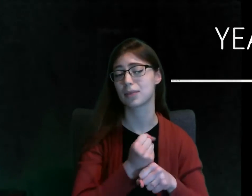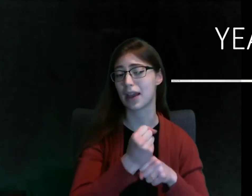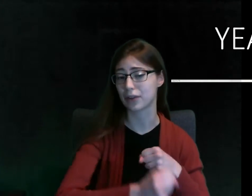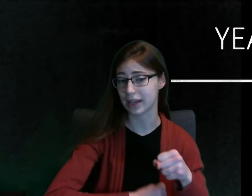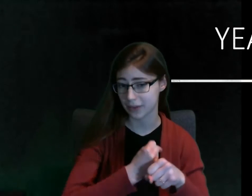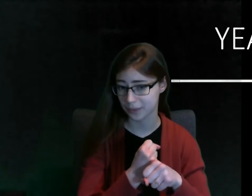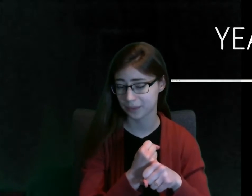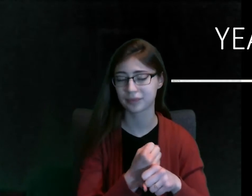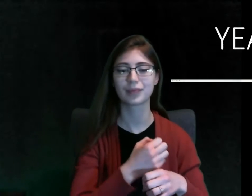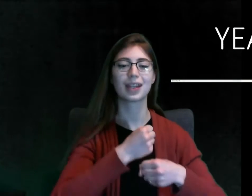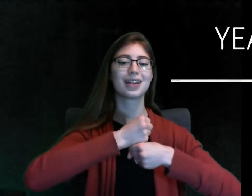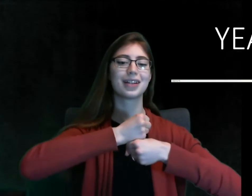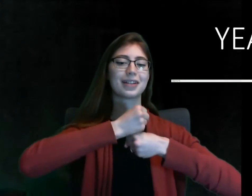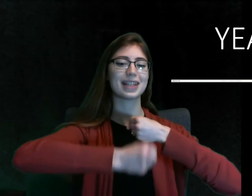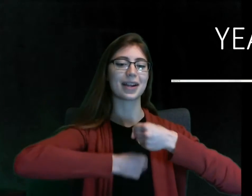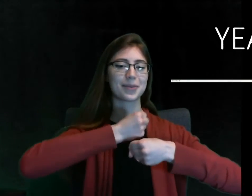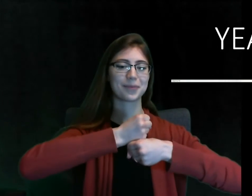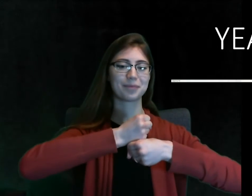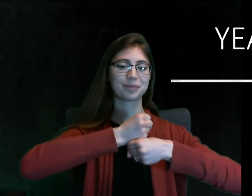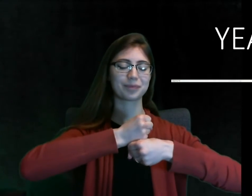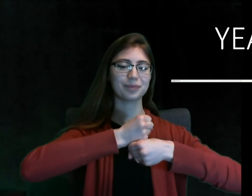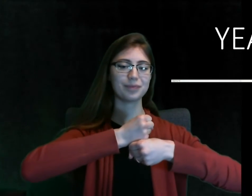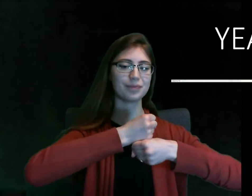every year. Year.